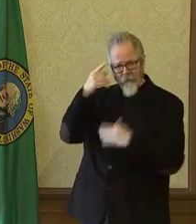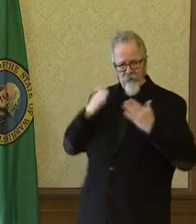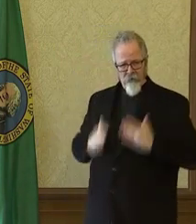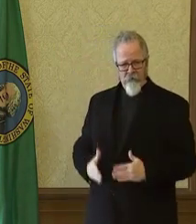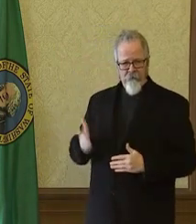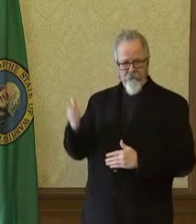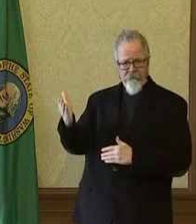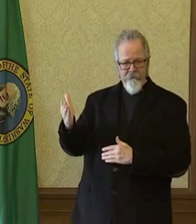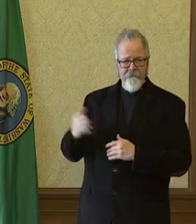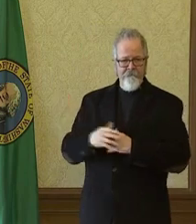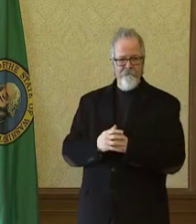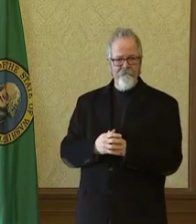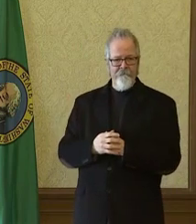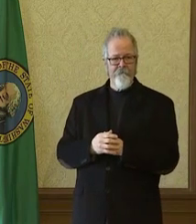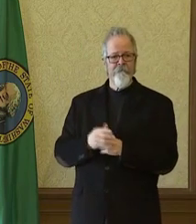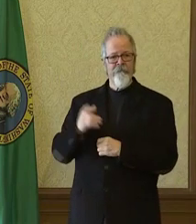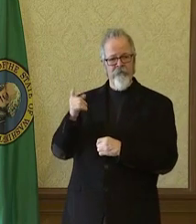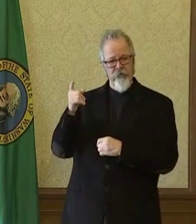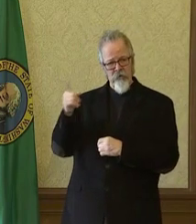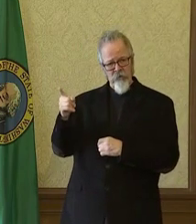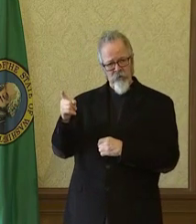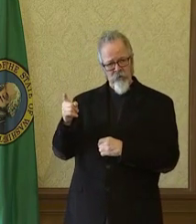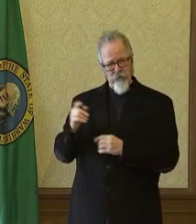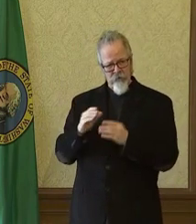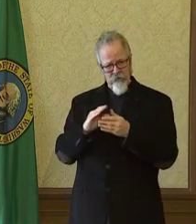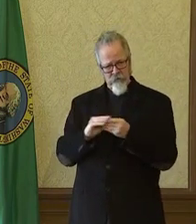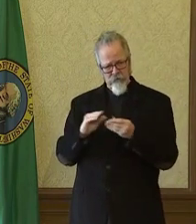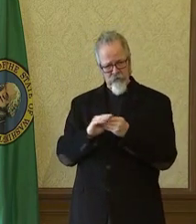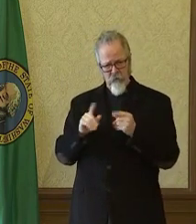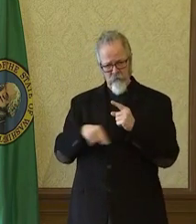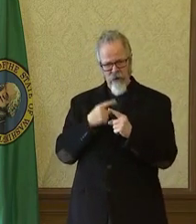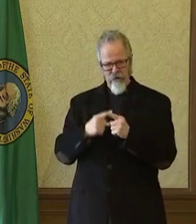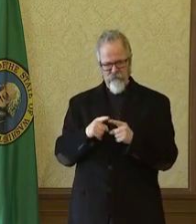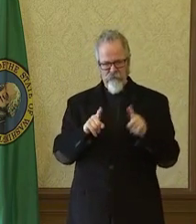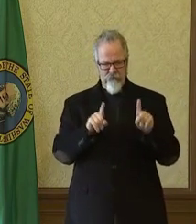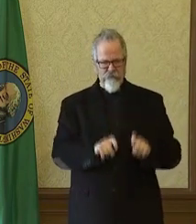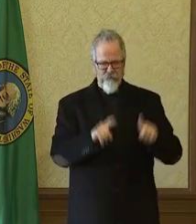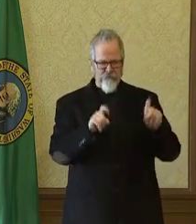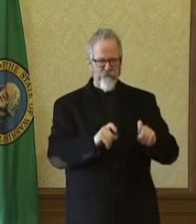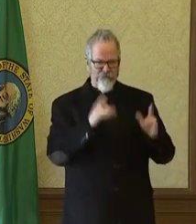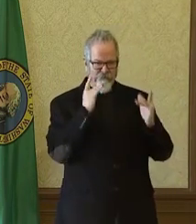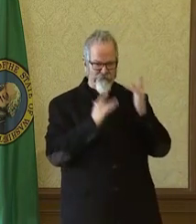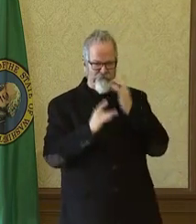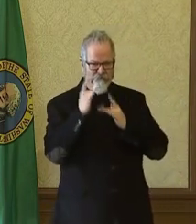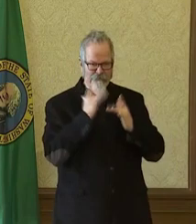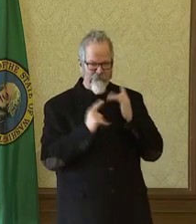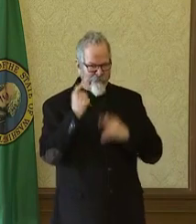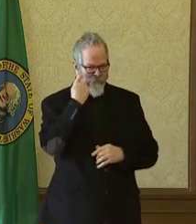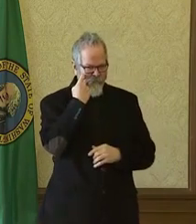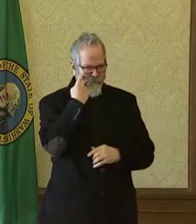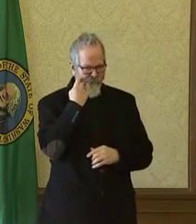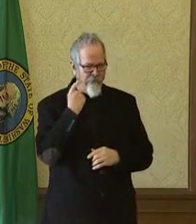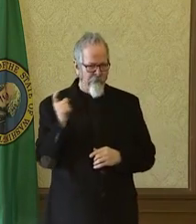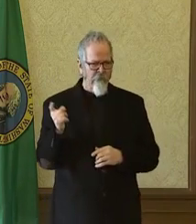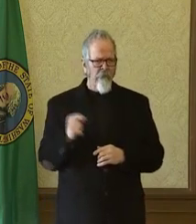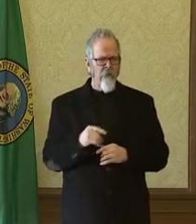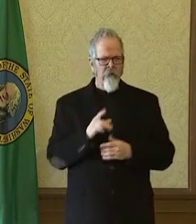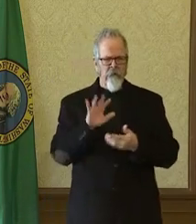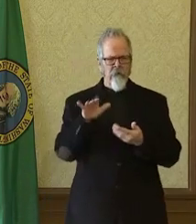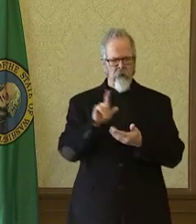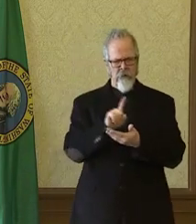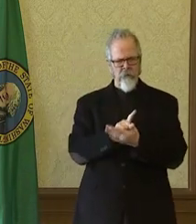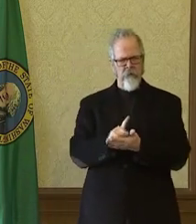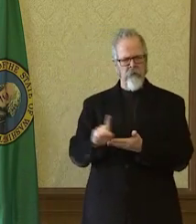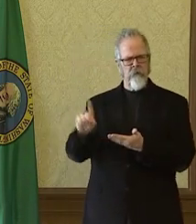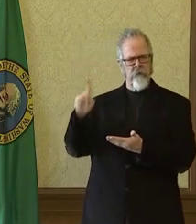Hello. We were talking about the shortage of test kits. A week or so ago, time is so meaningless now.